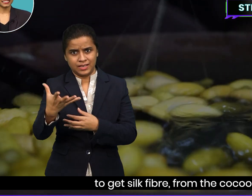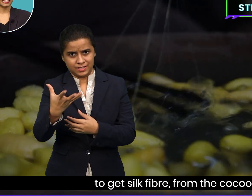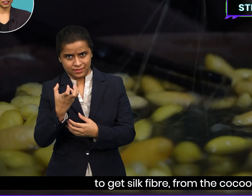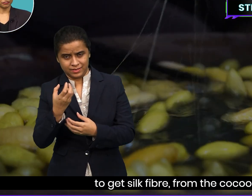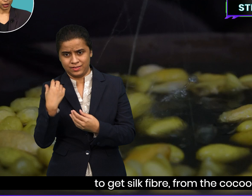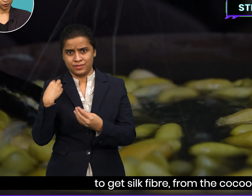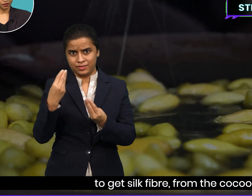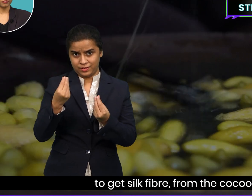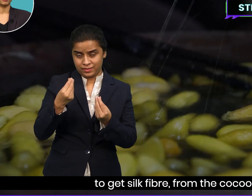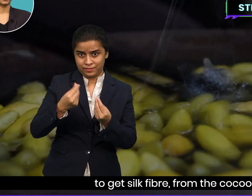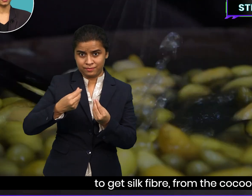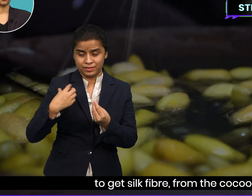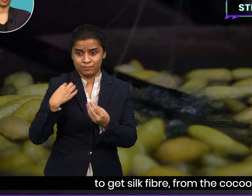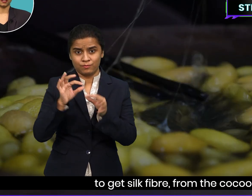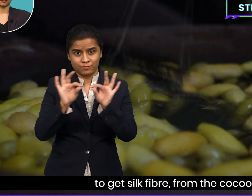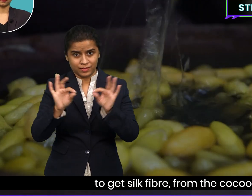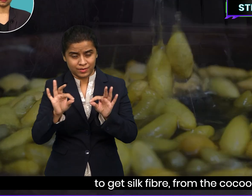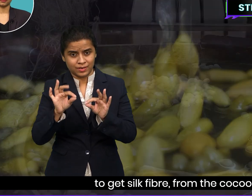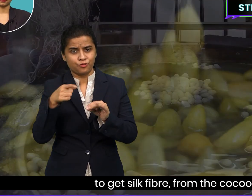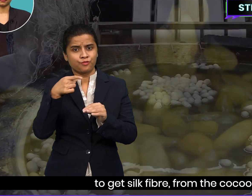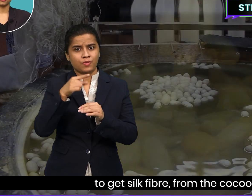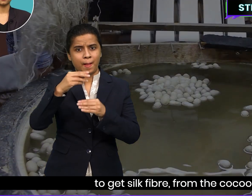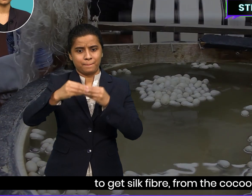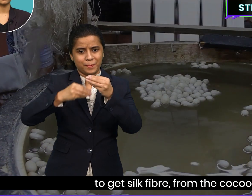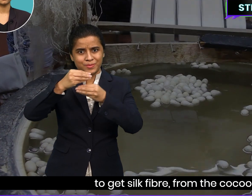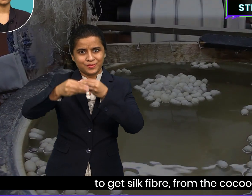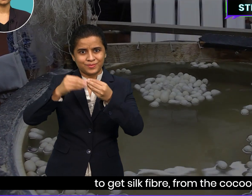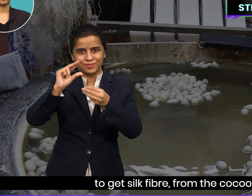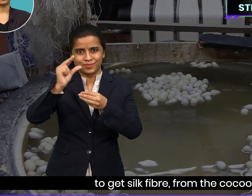to get silk fiber from the cocoon,